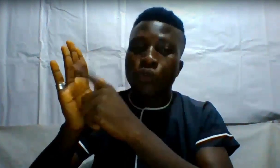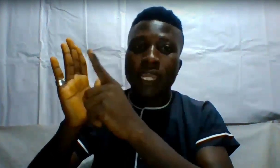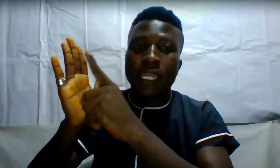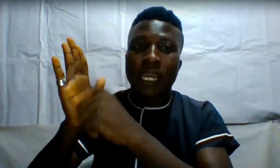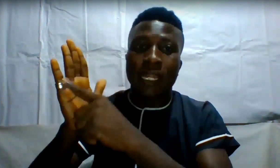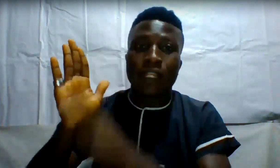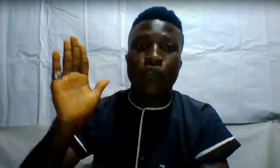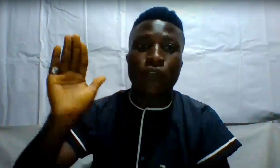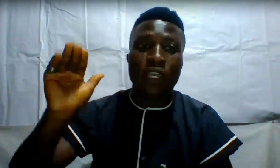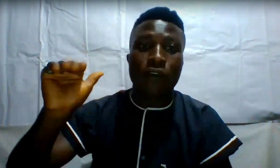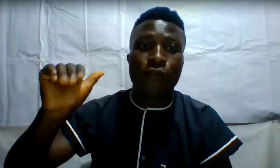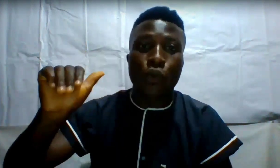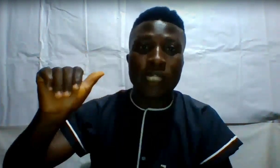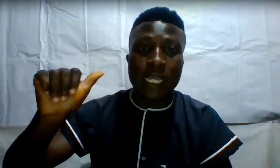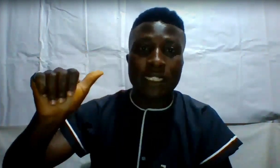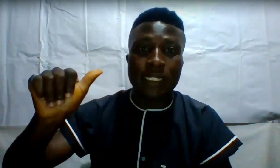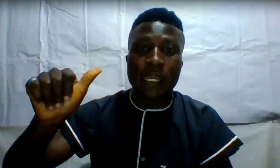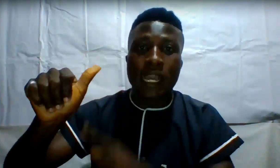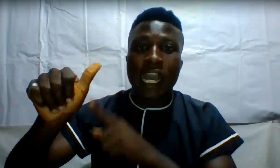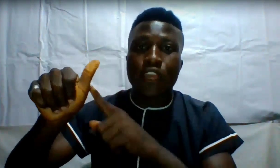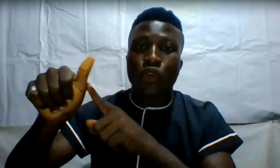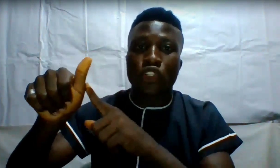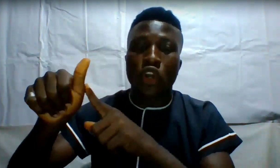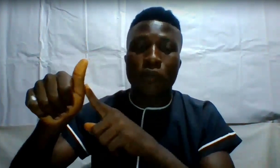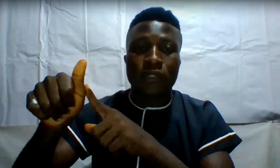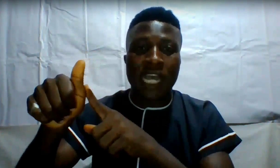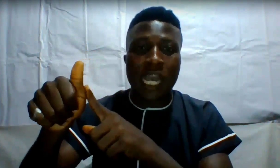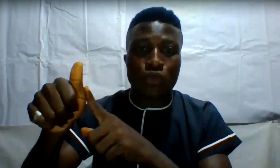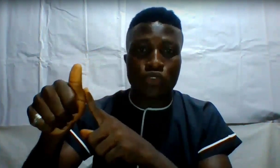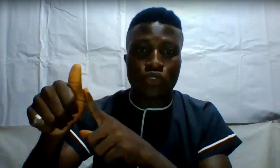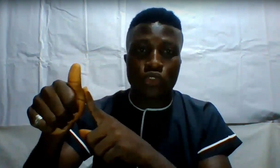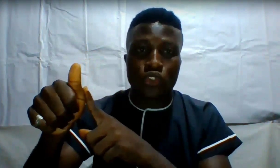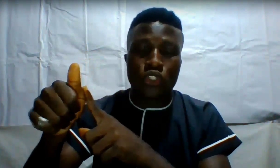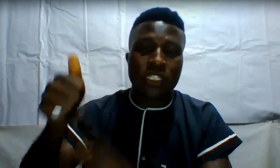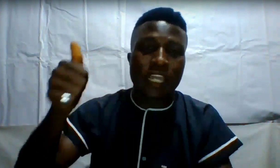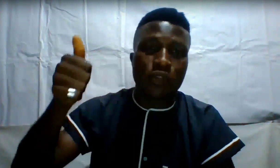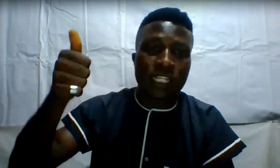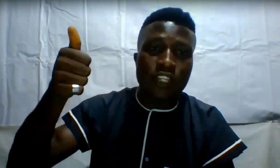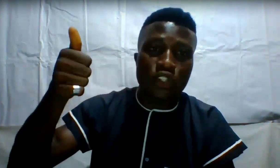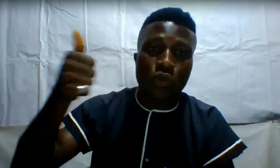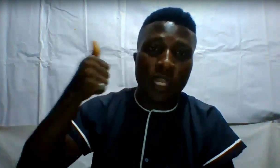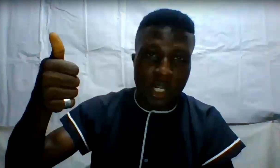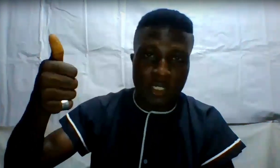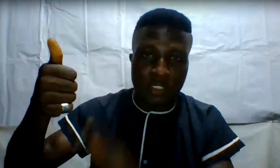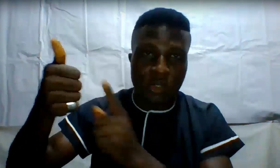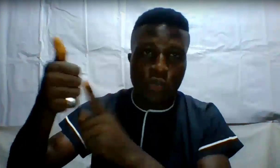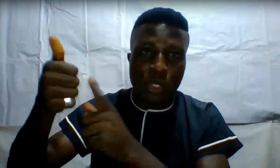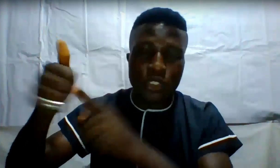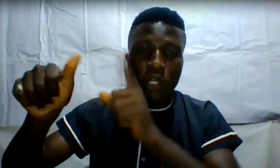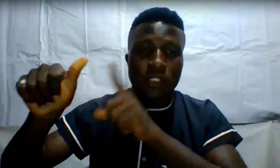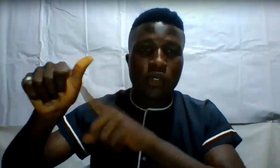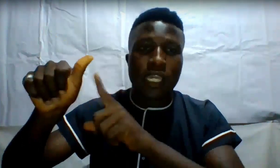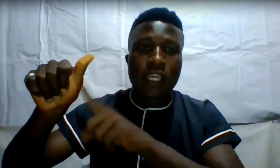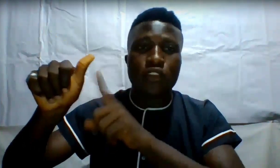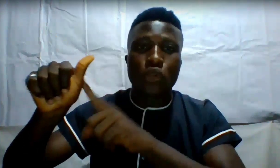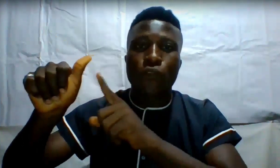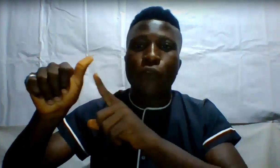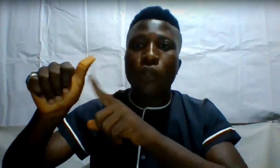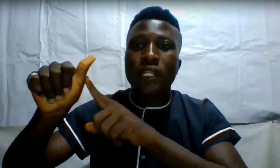finger folded, and your thumbs out. Just like you're telling someone, hey, well done, well done. Okay, so you fold it and tilt